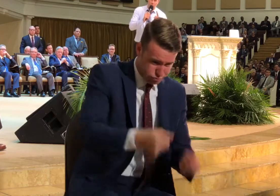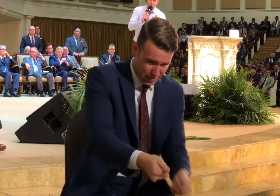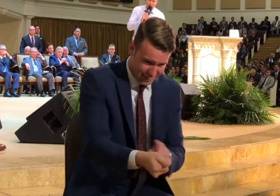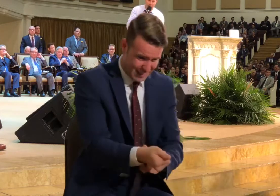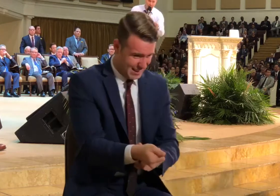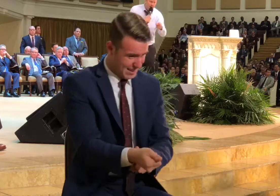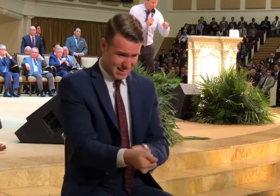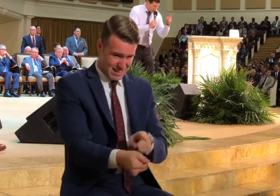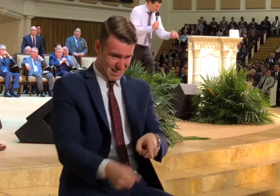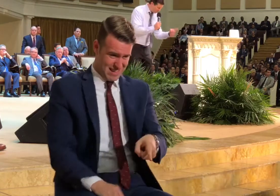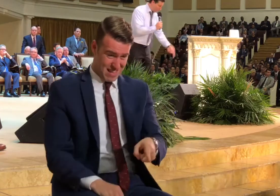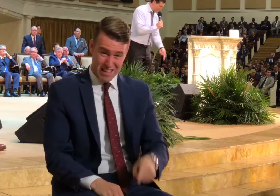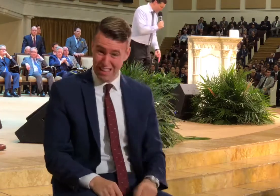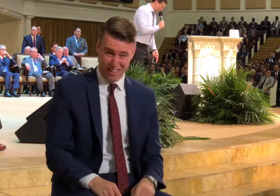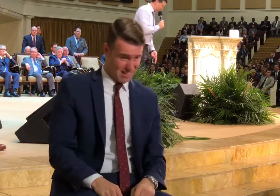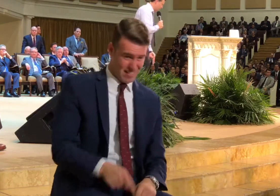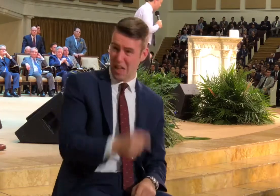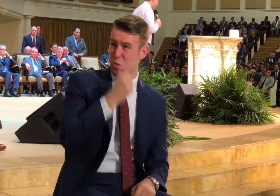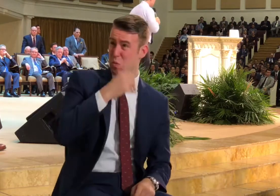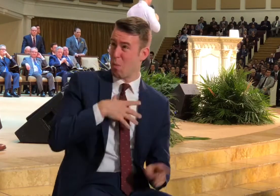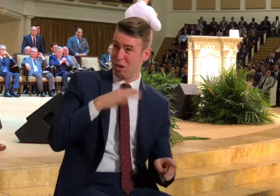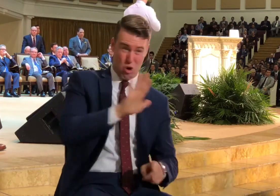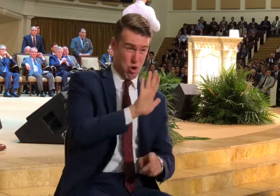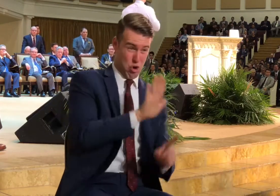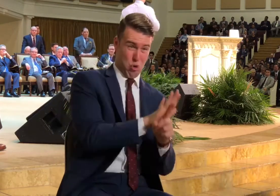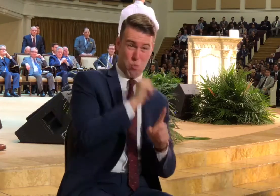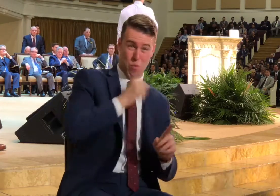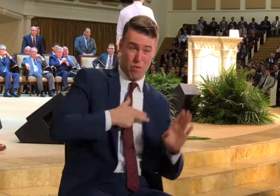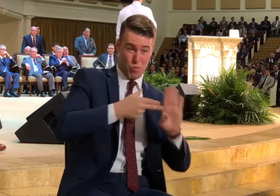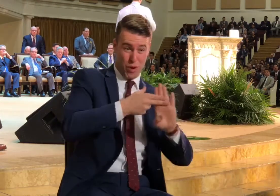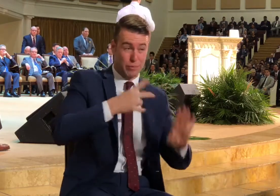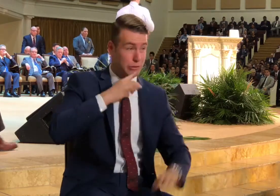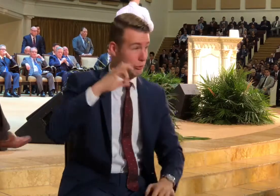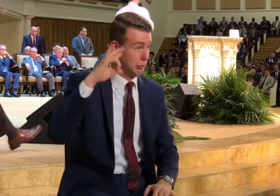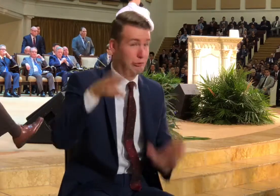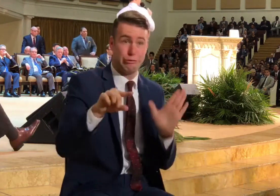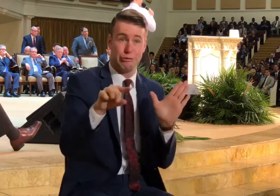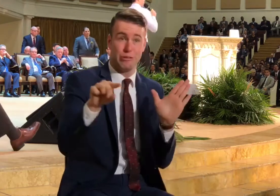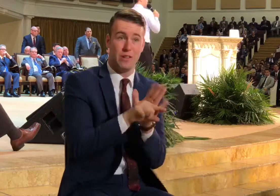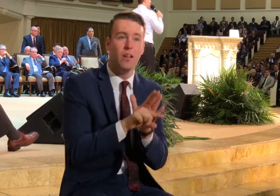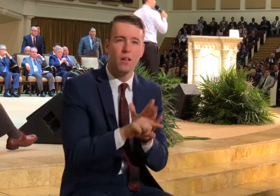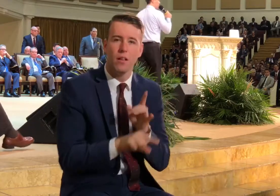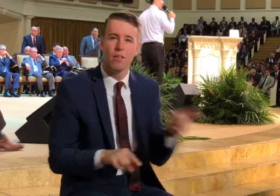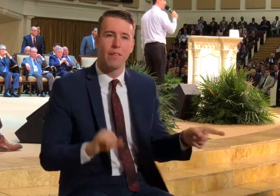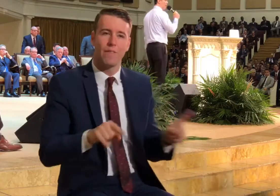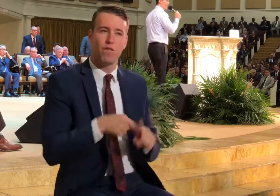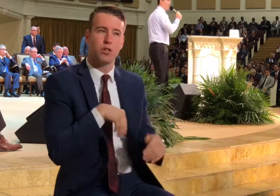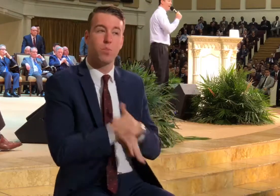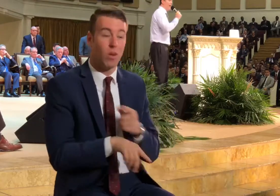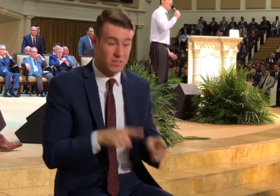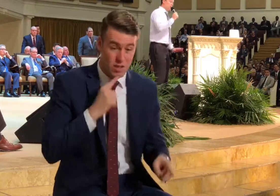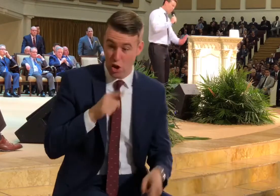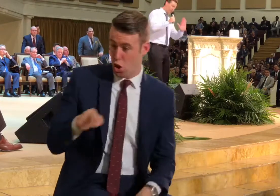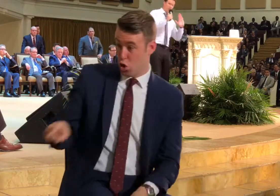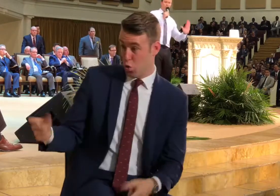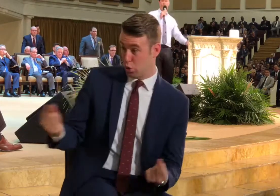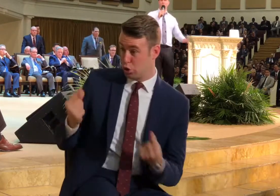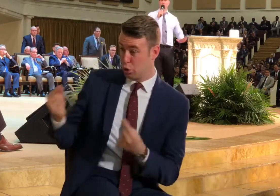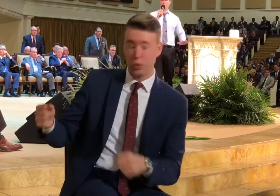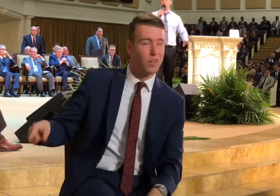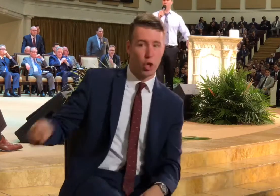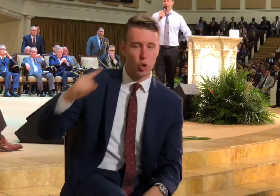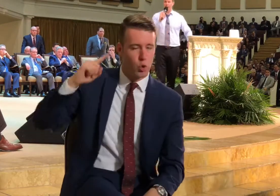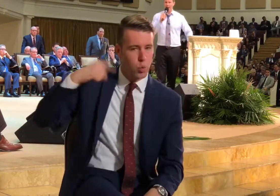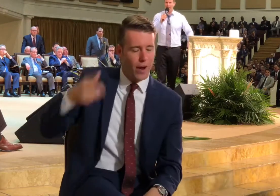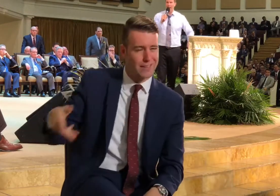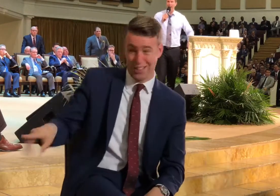kind of a woman this is? There is that voice that says, you can't praise God that way. You must have